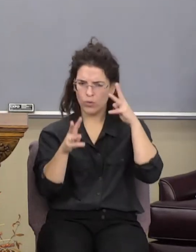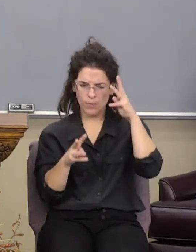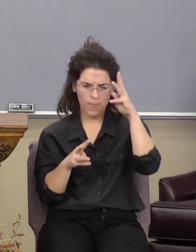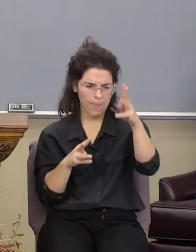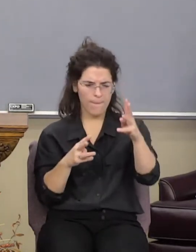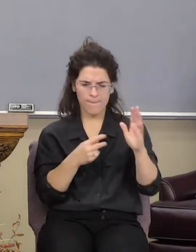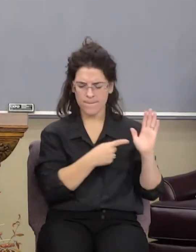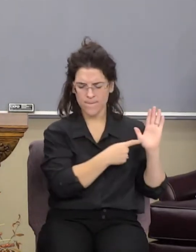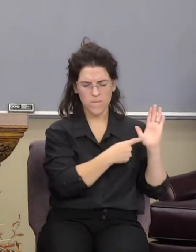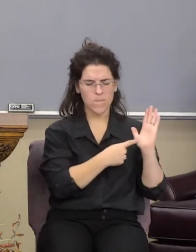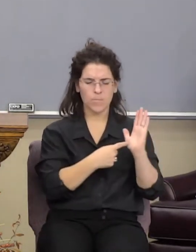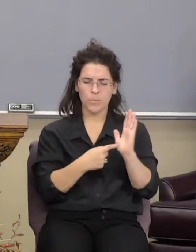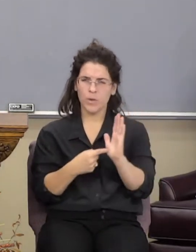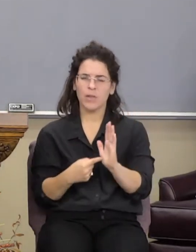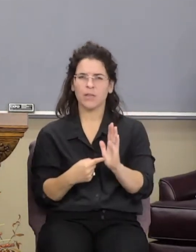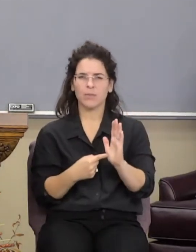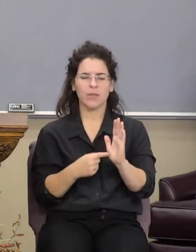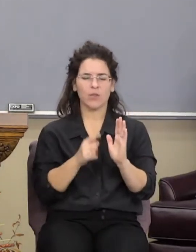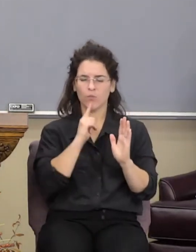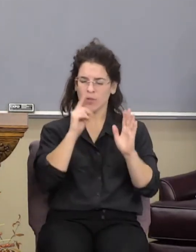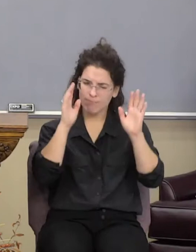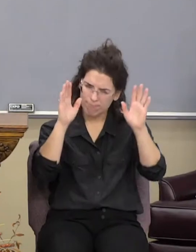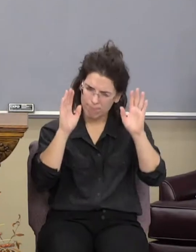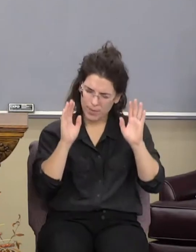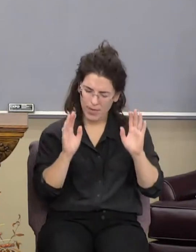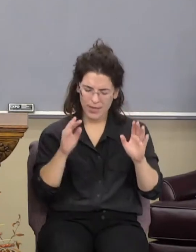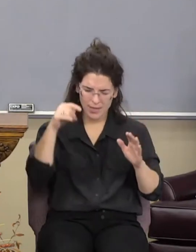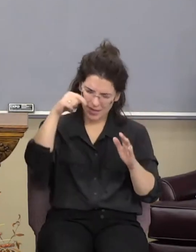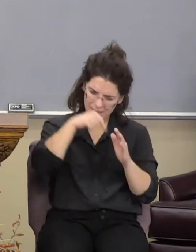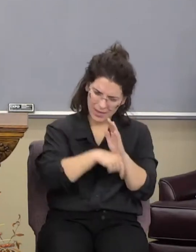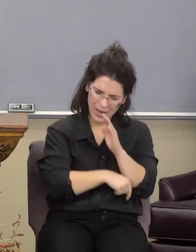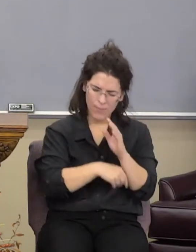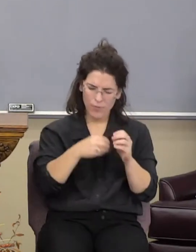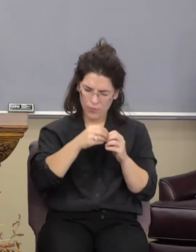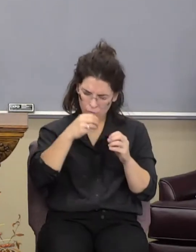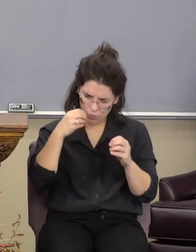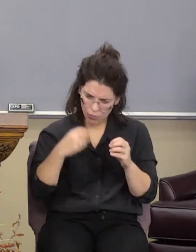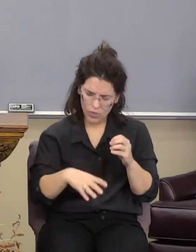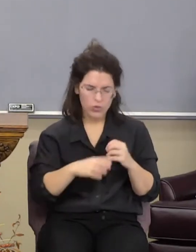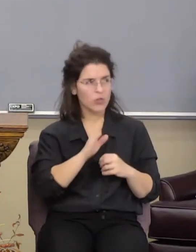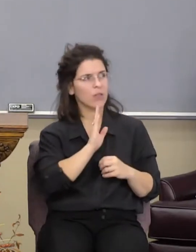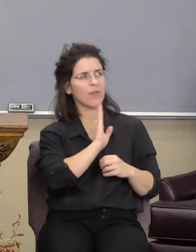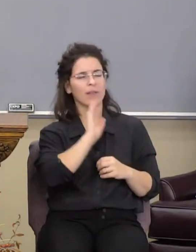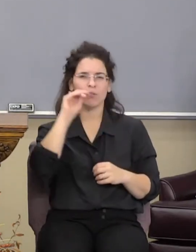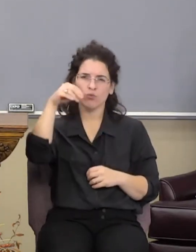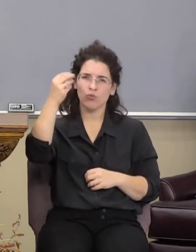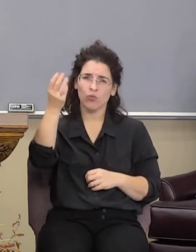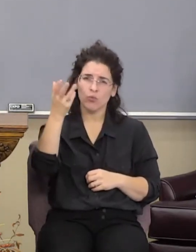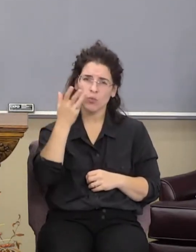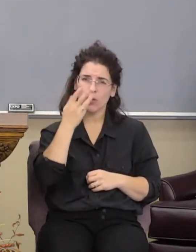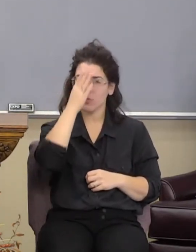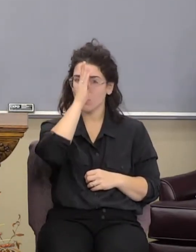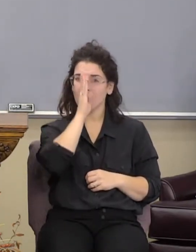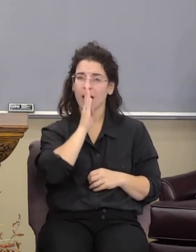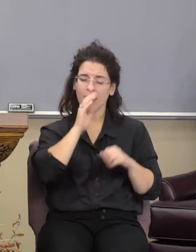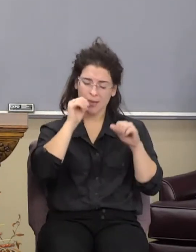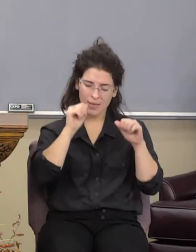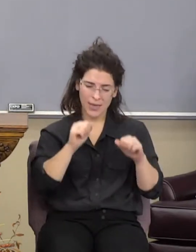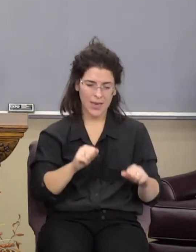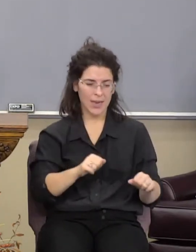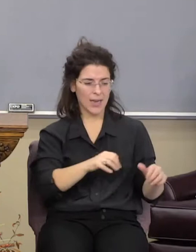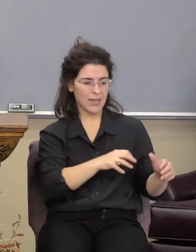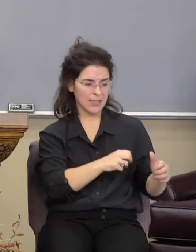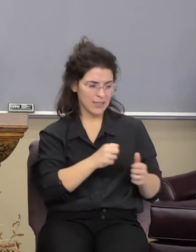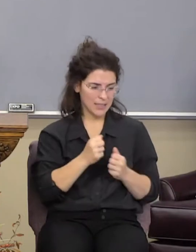He's putting on display the magnitude, the depth of the riches of His grace, where God can take